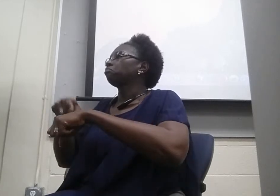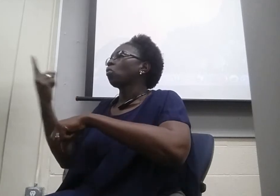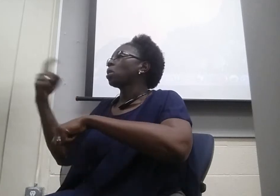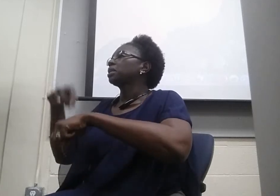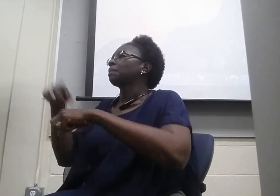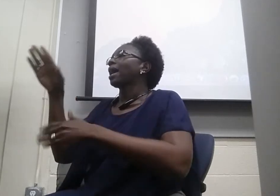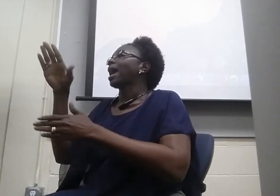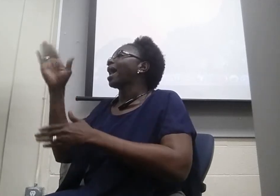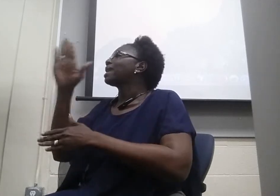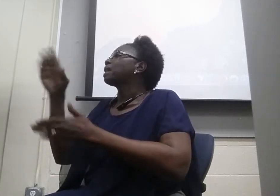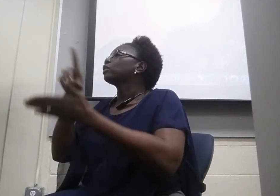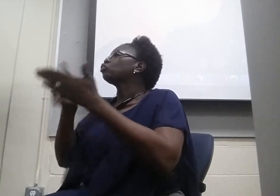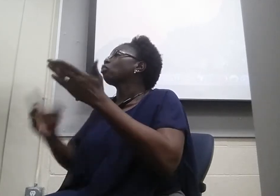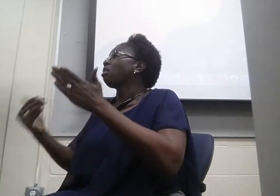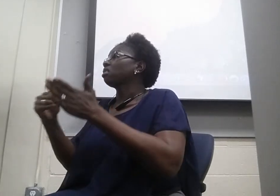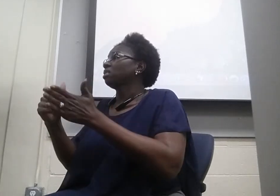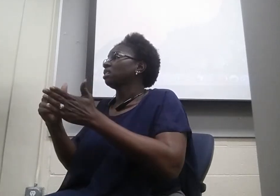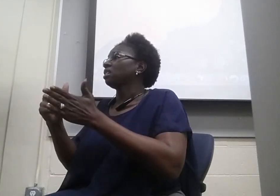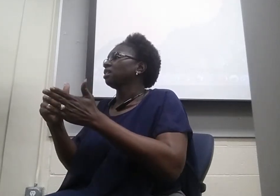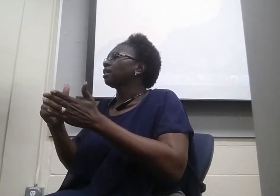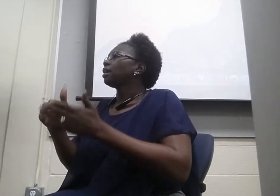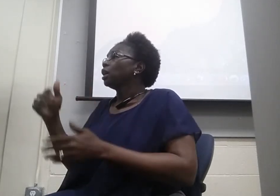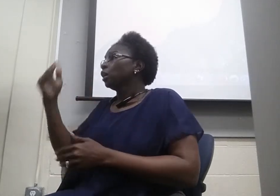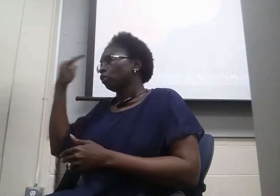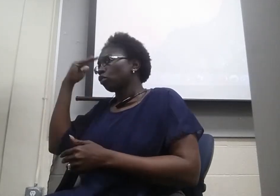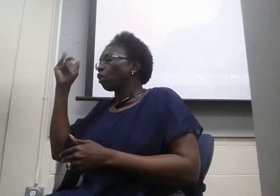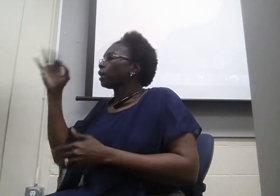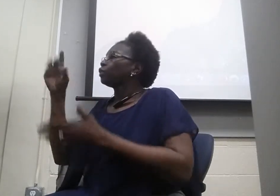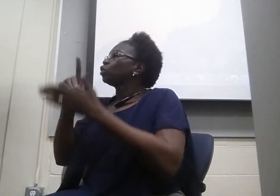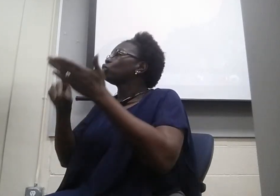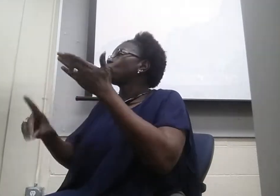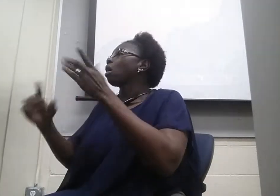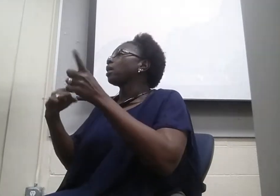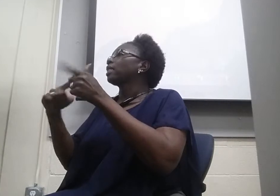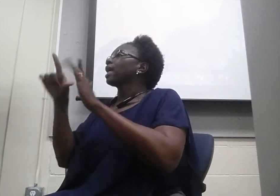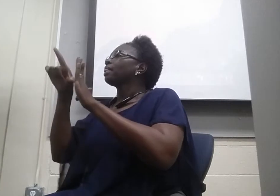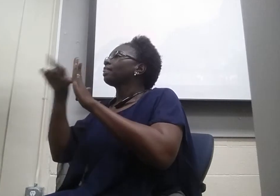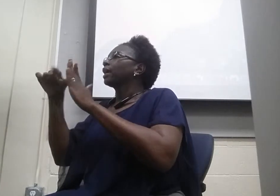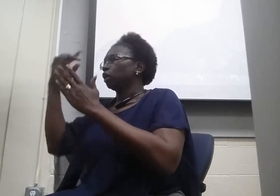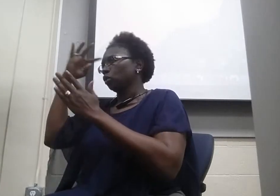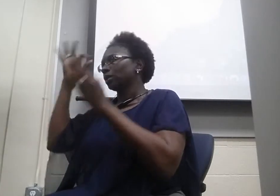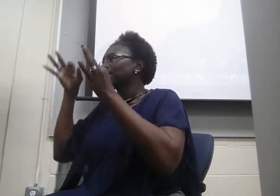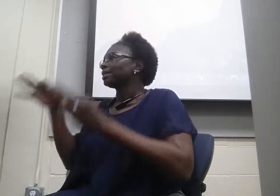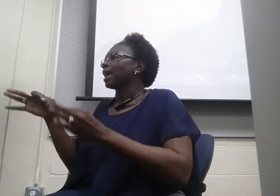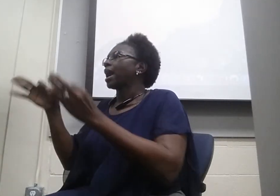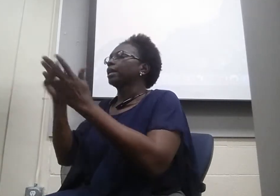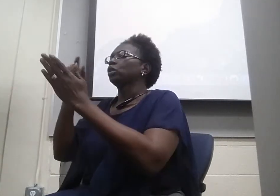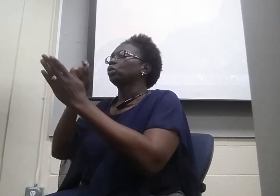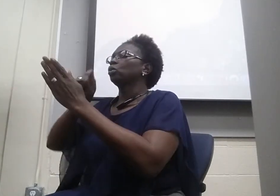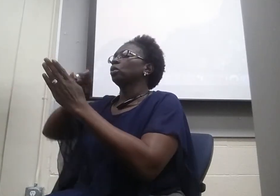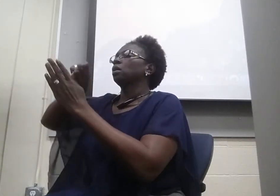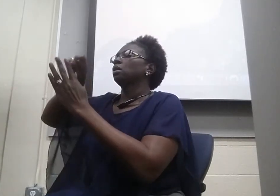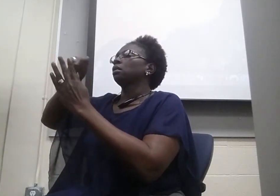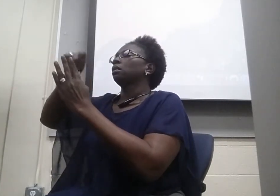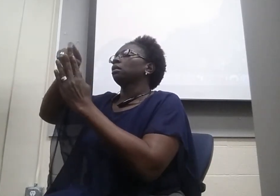you guys ever drawn something, then you trace it or use carbon paper and transfer it to watercolor paper, so then you can watercolor